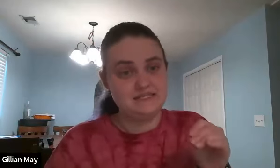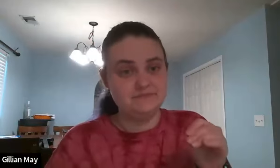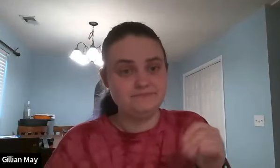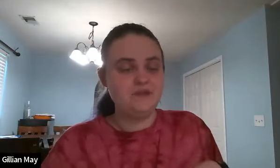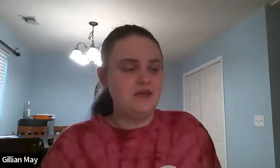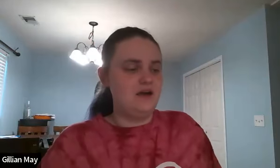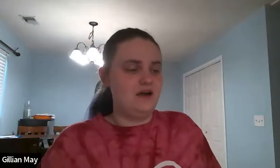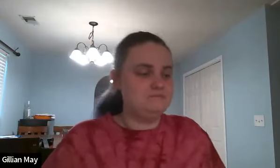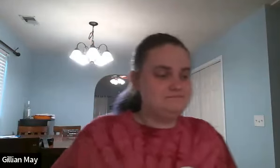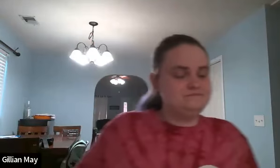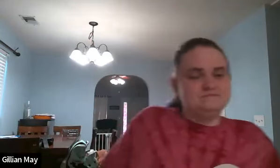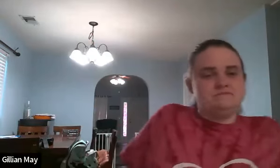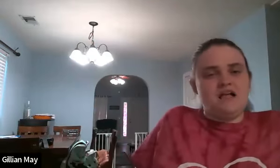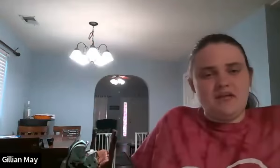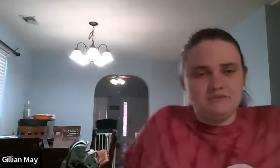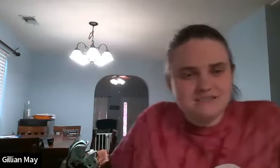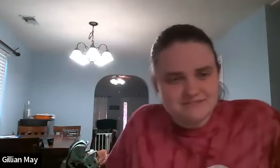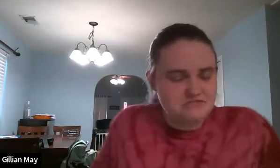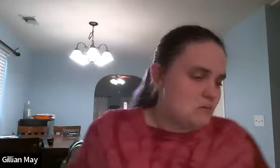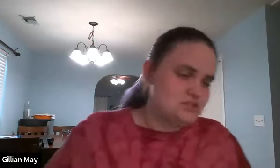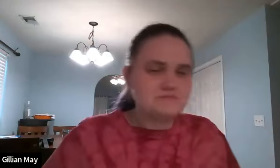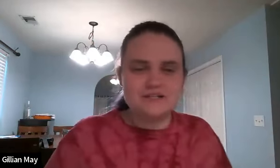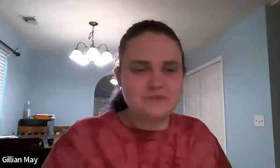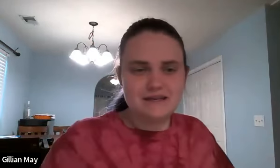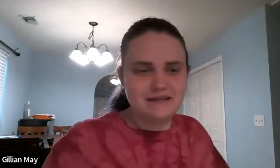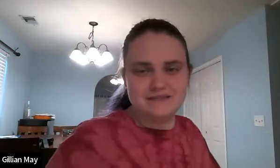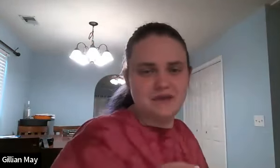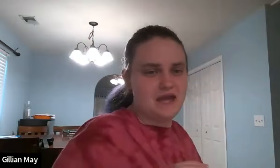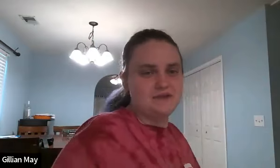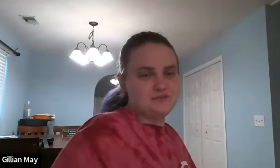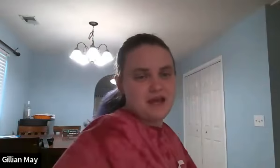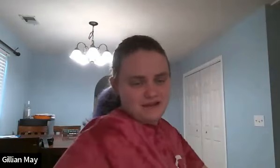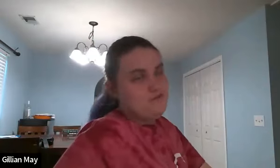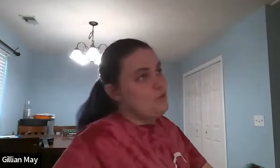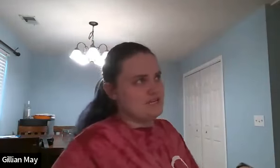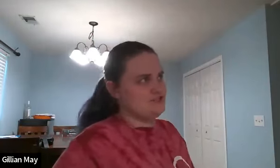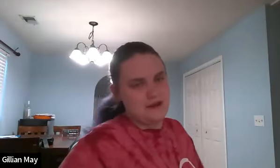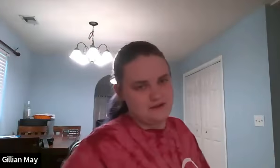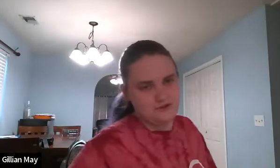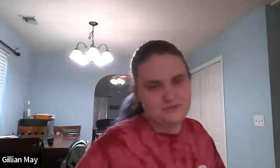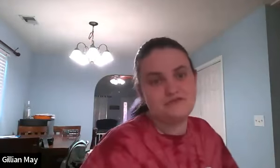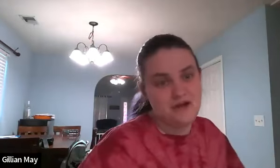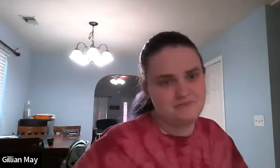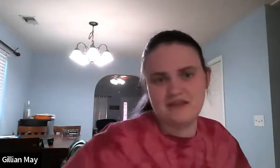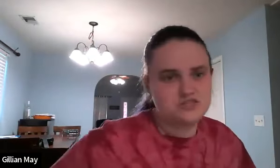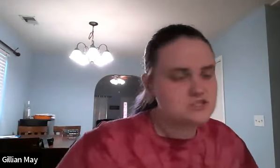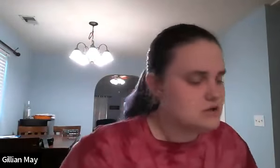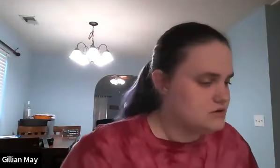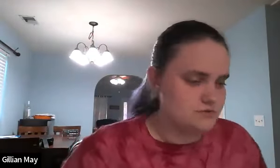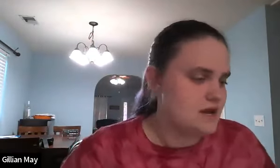icy. That was just my dramatic kids. I've always had a dramatic group. They're fun, but they are so dramatic.